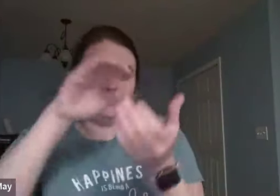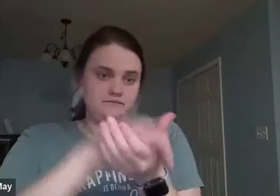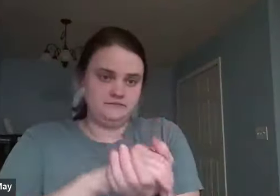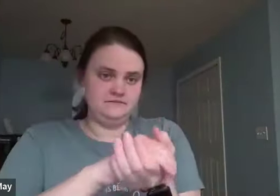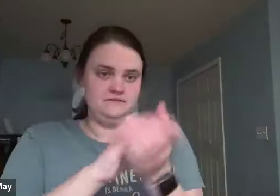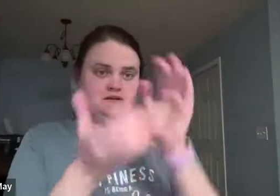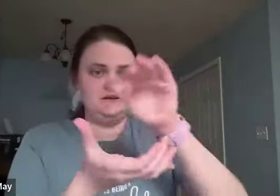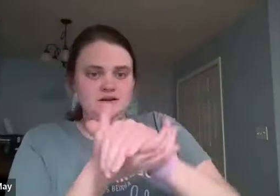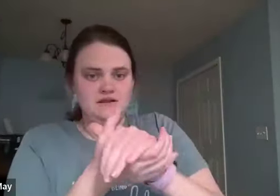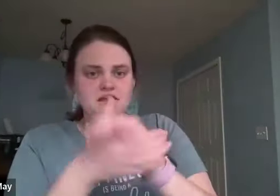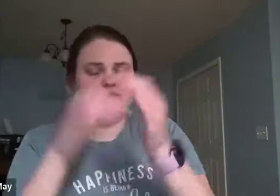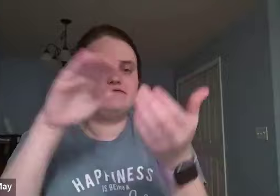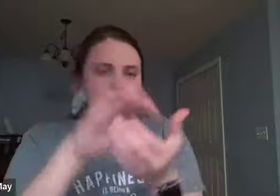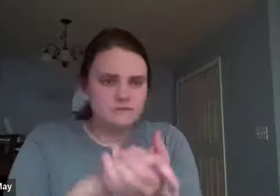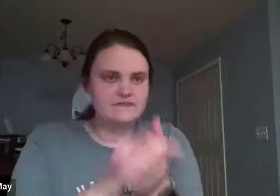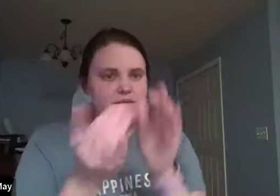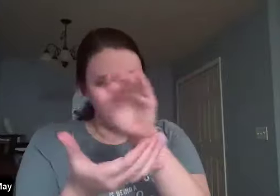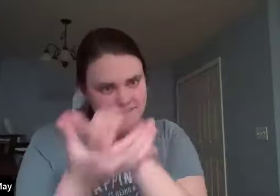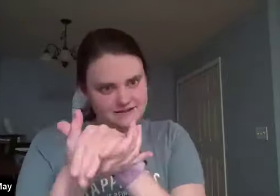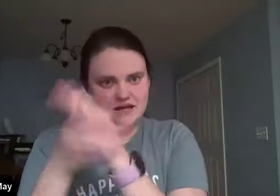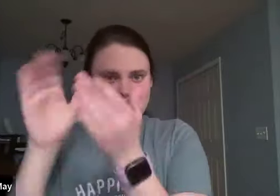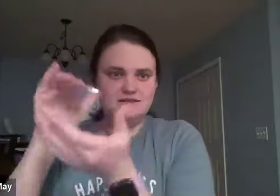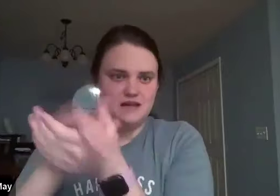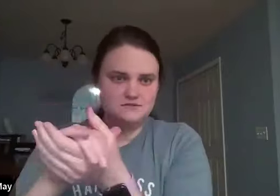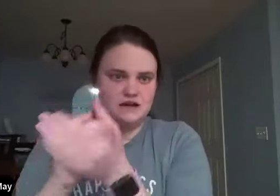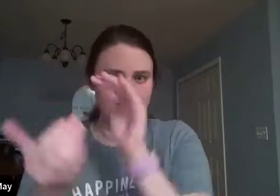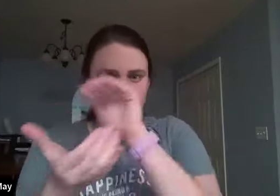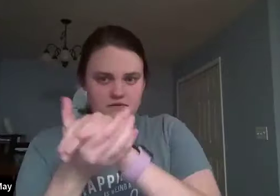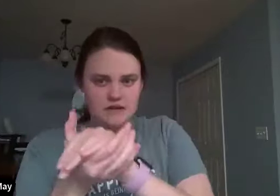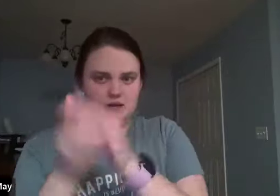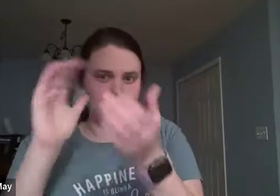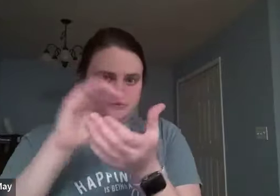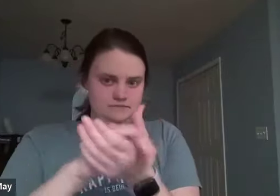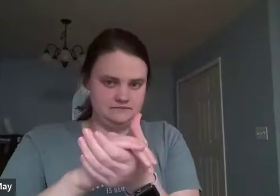hamburger. Think about forming the patties. That's what I think of, hamburger.